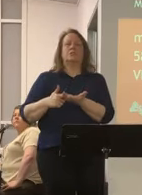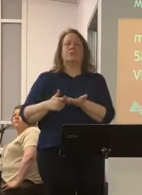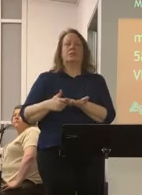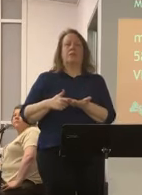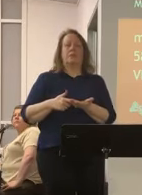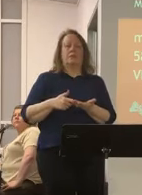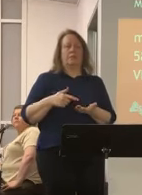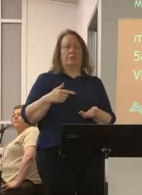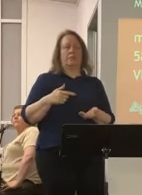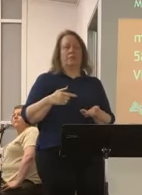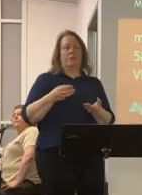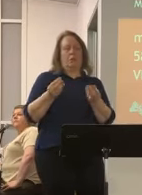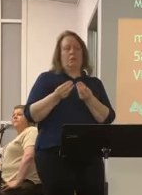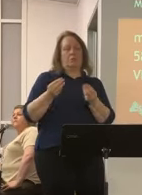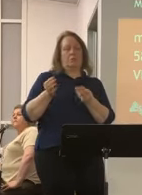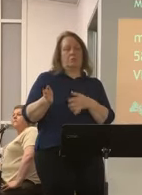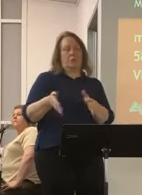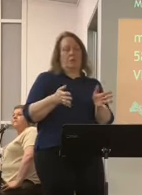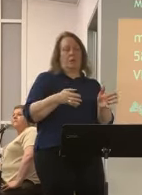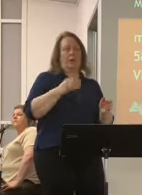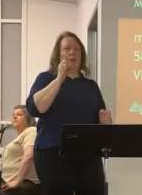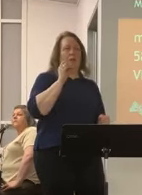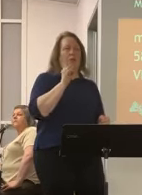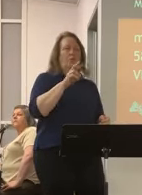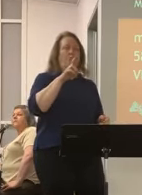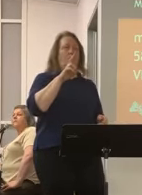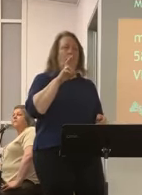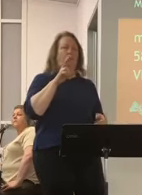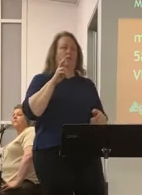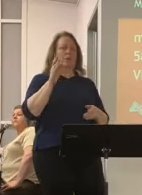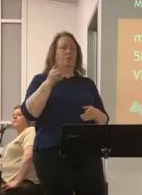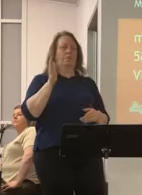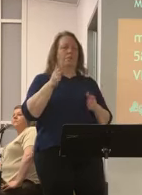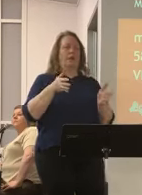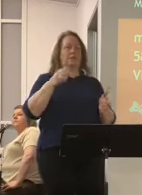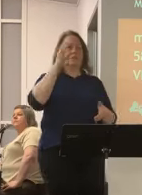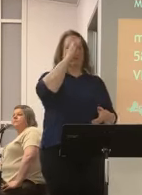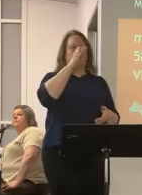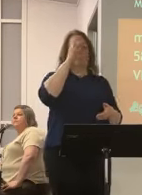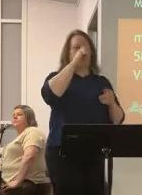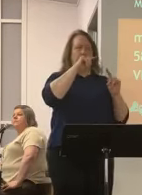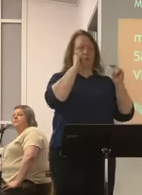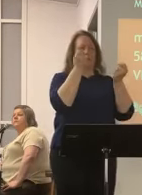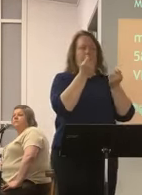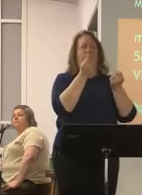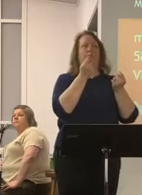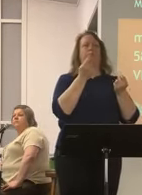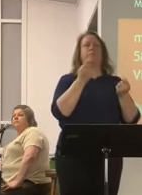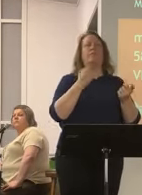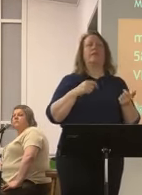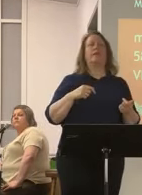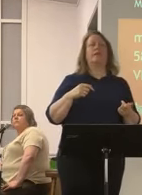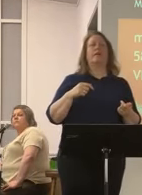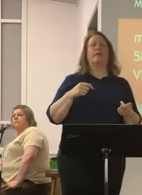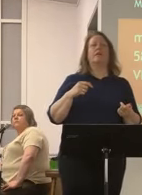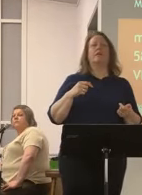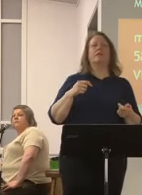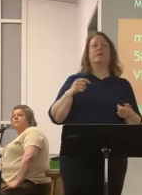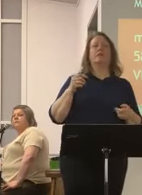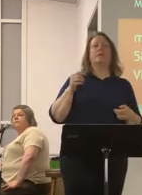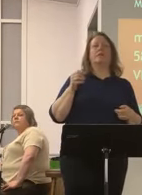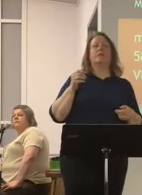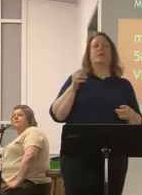the church ministry plan or the pastor search team? Do we have the search team standing up